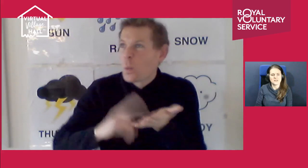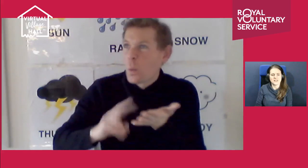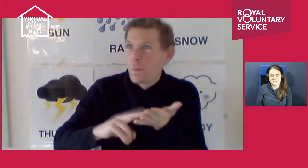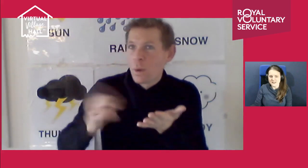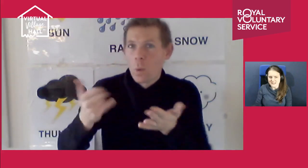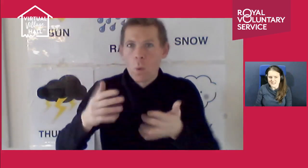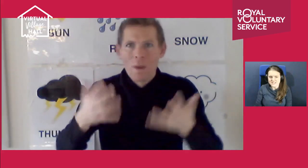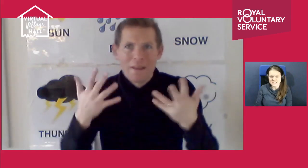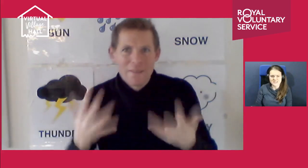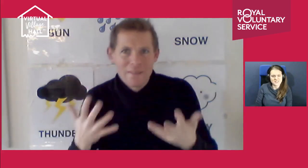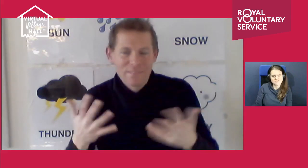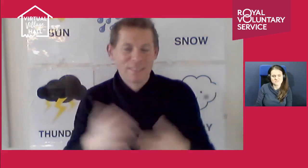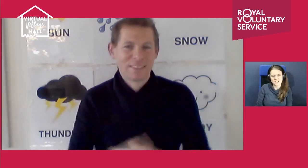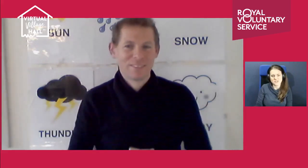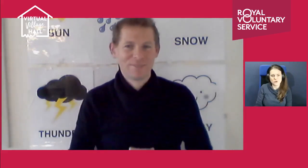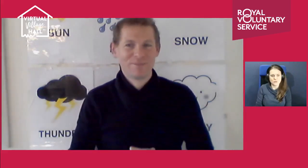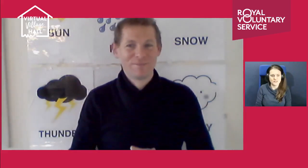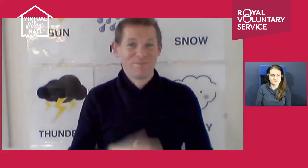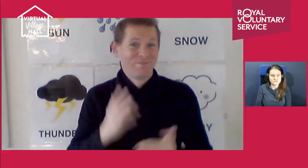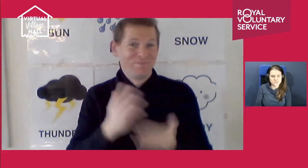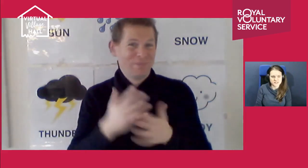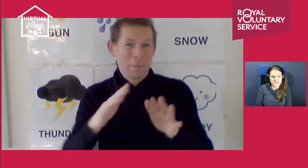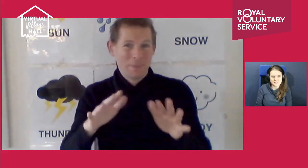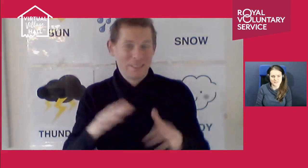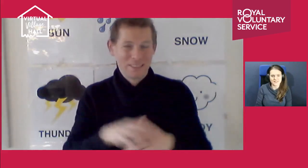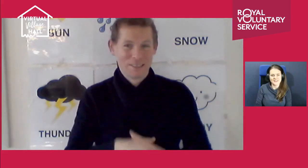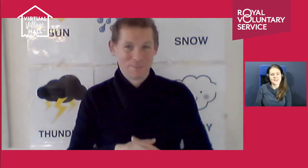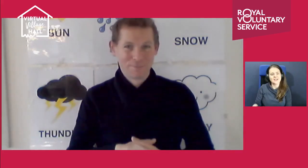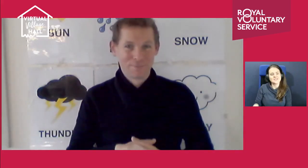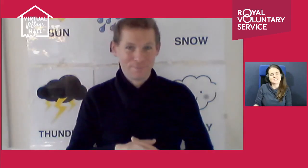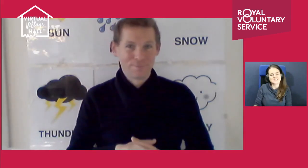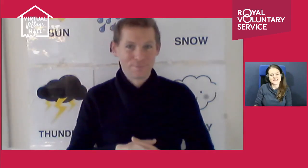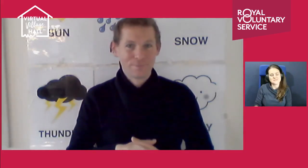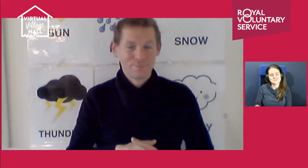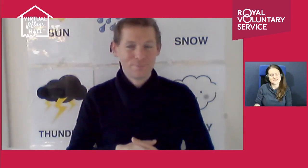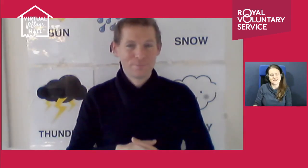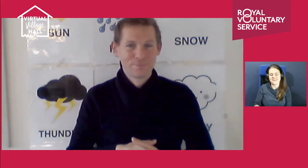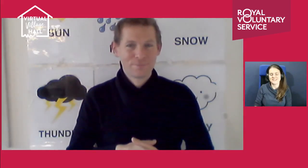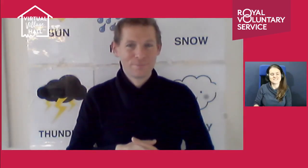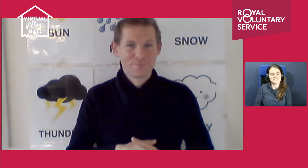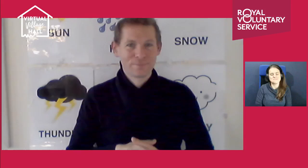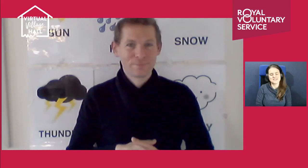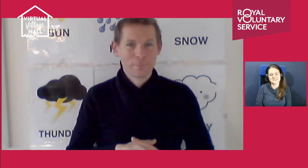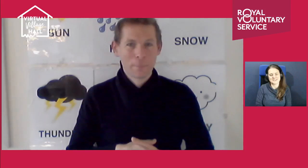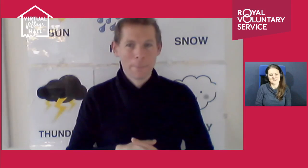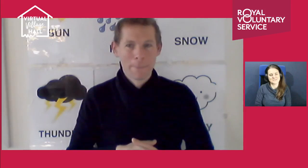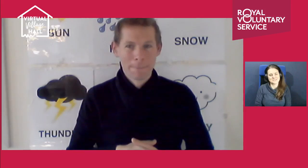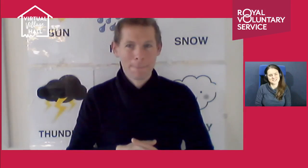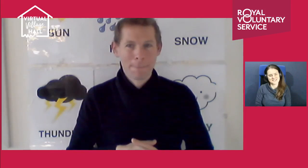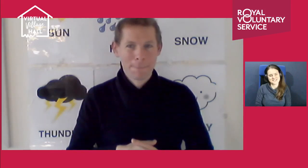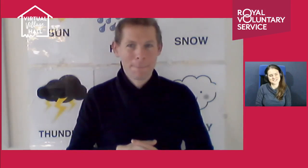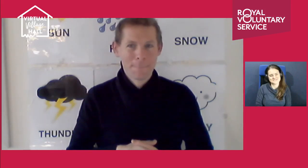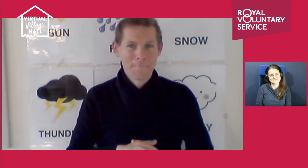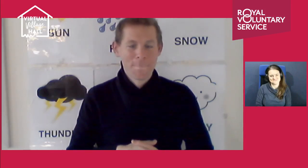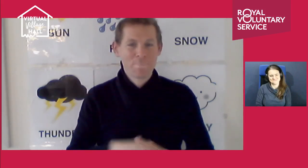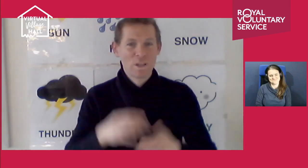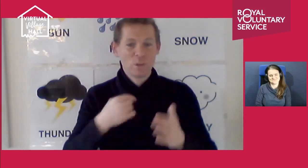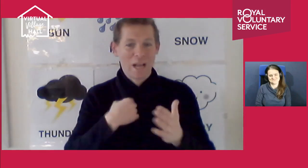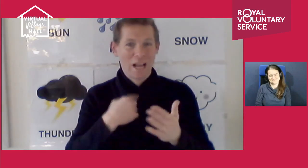rain's doing. Is it light? Is it kind of normal? Is it really heavy? And you use the same sign, and it's just amazing how it can be